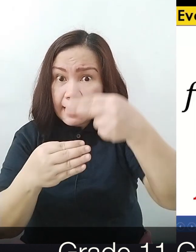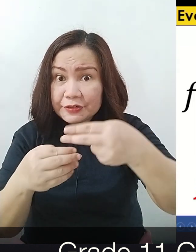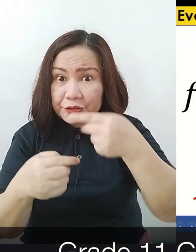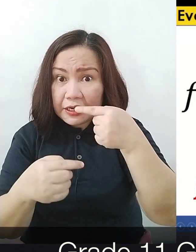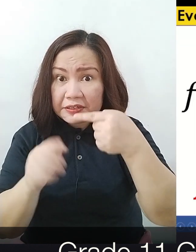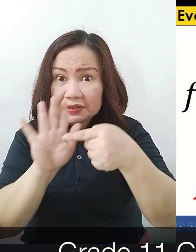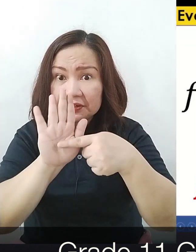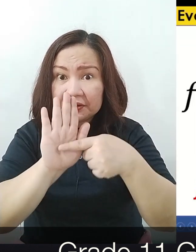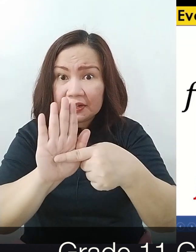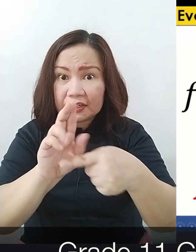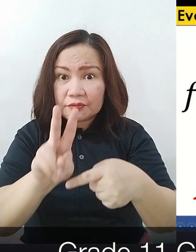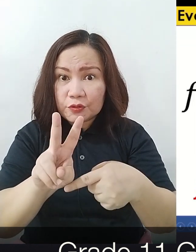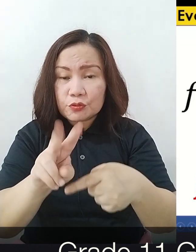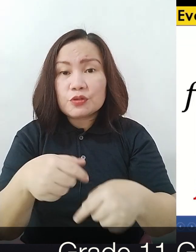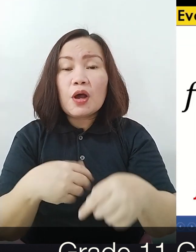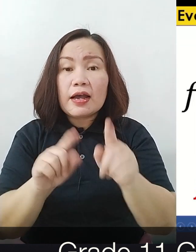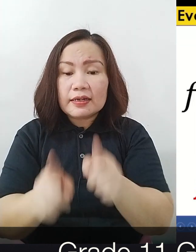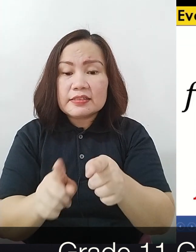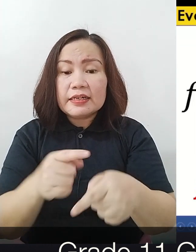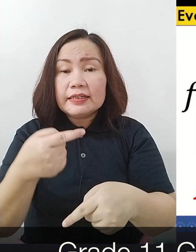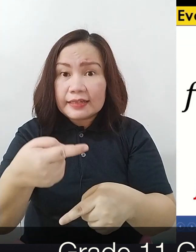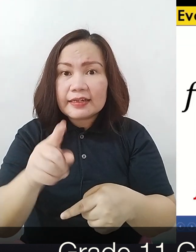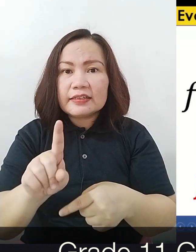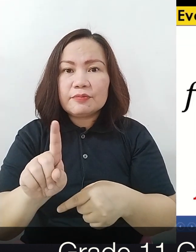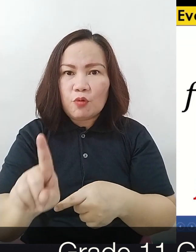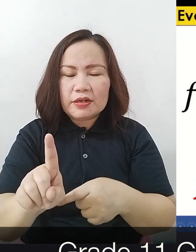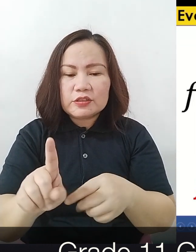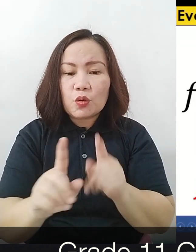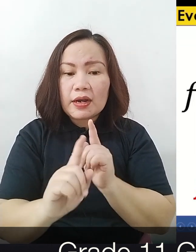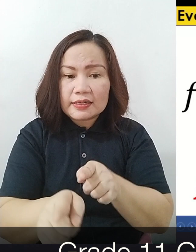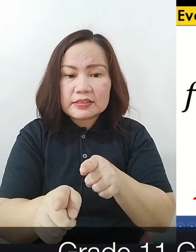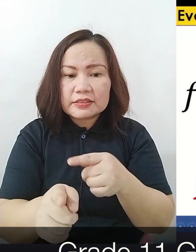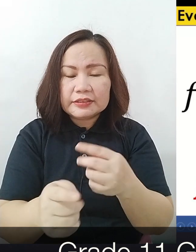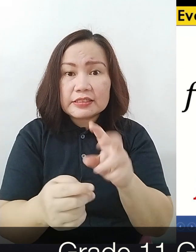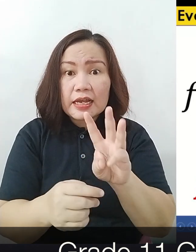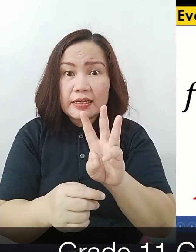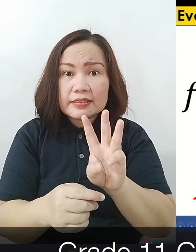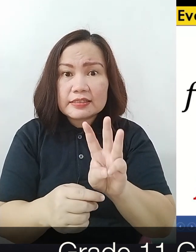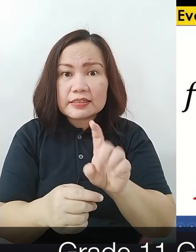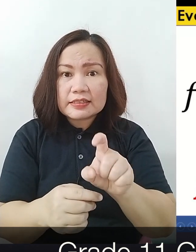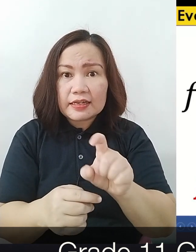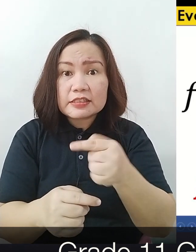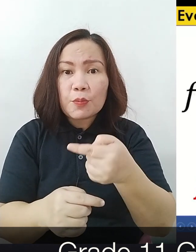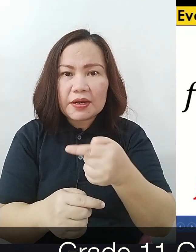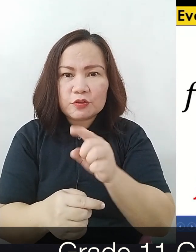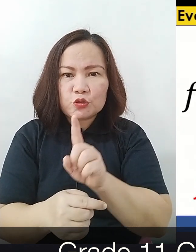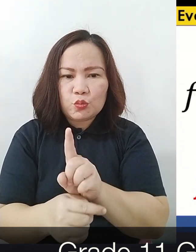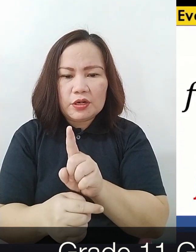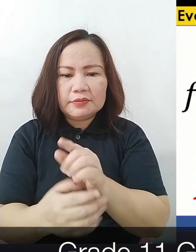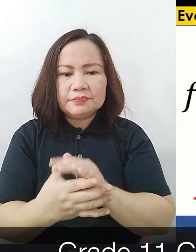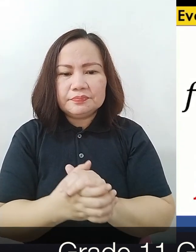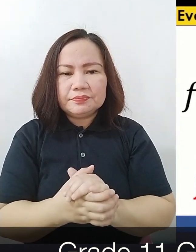1. So, this is now the final answer, 6x minus 1.